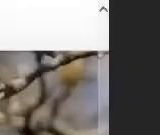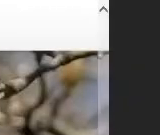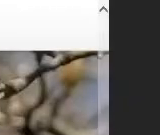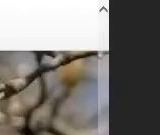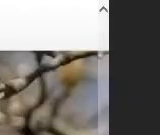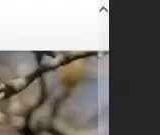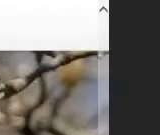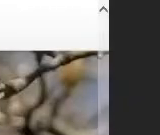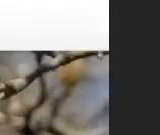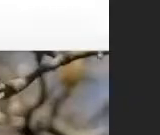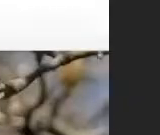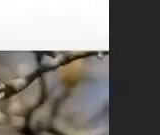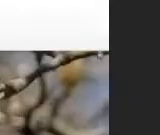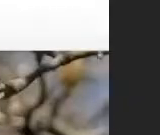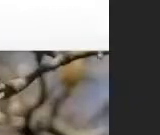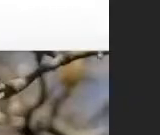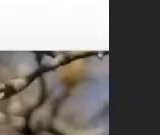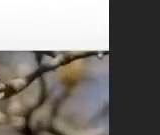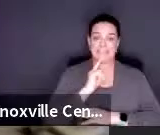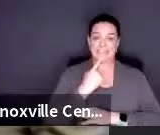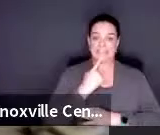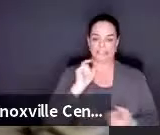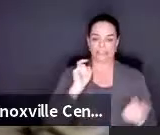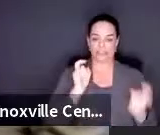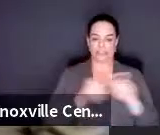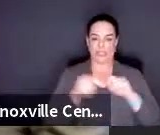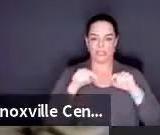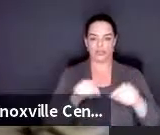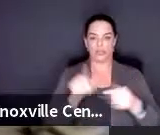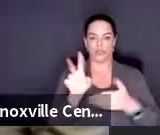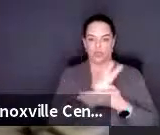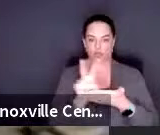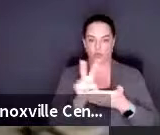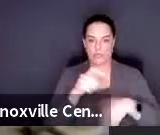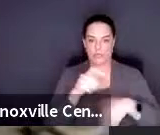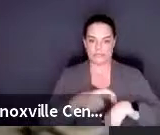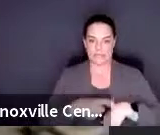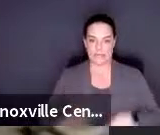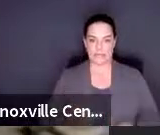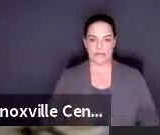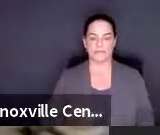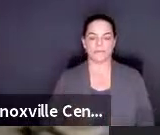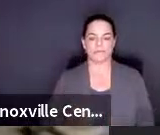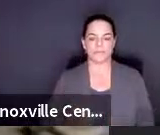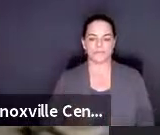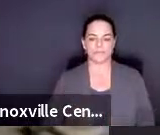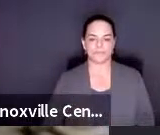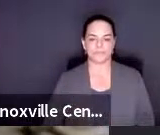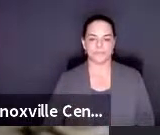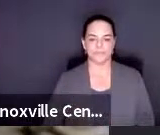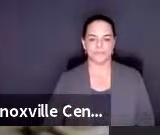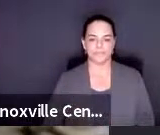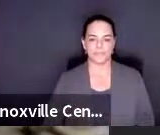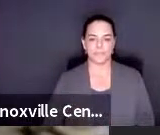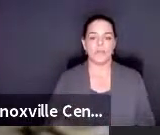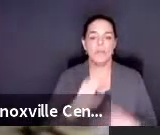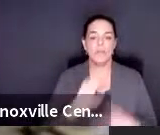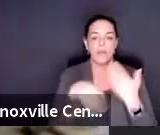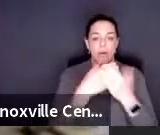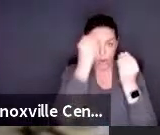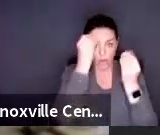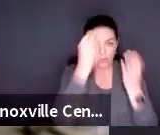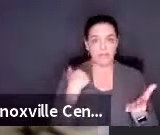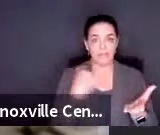no 3-day statistically significant shifts within a 2-week time period. All of the data we're going to talk about today is on